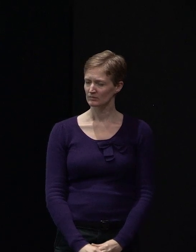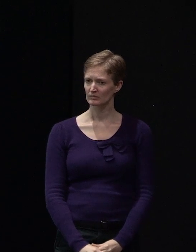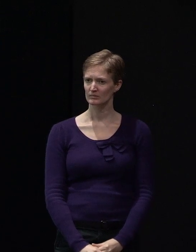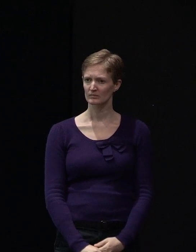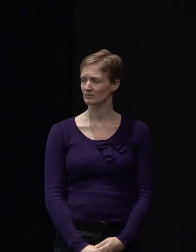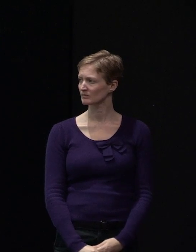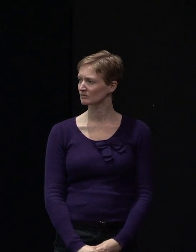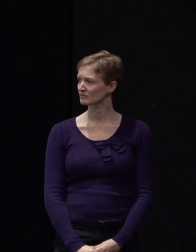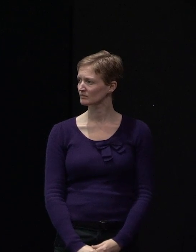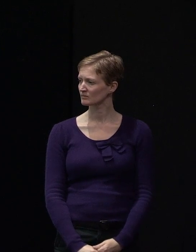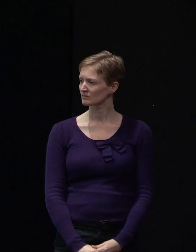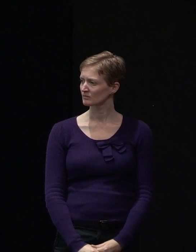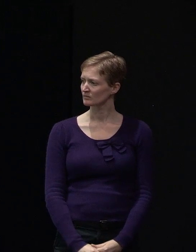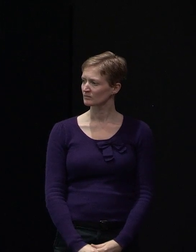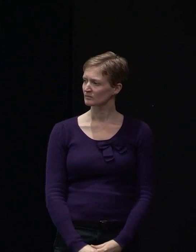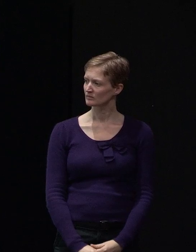You have to push the button on us.